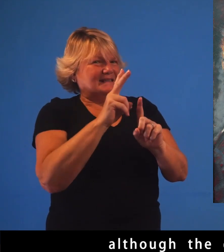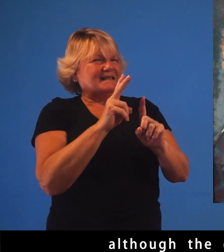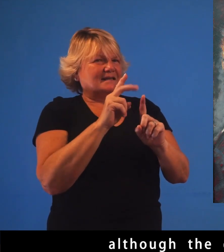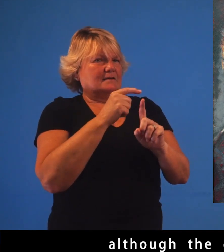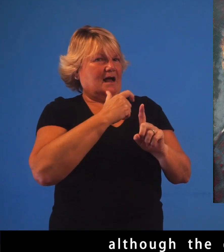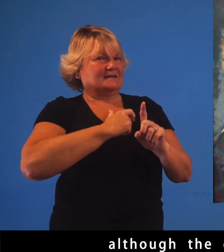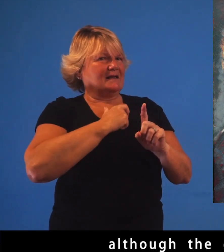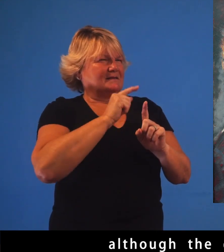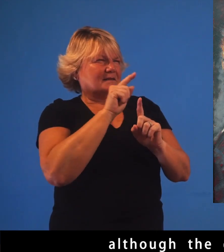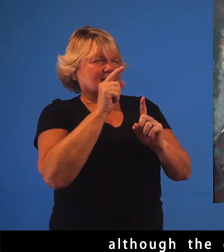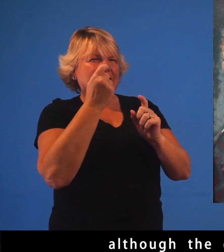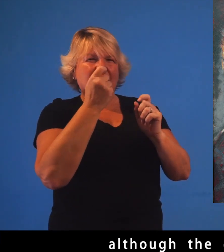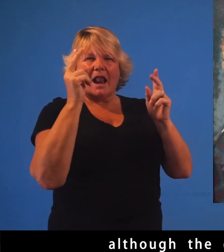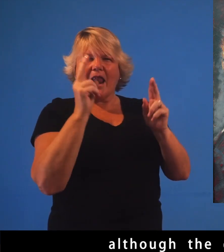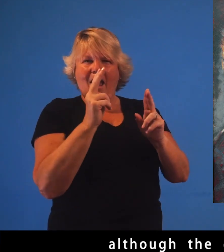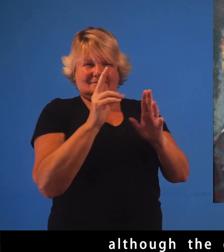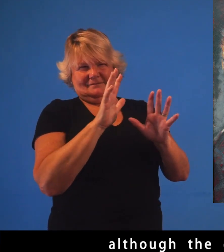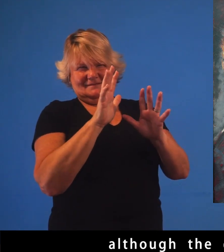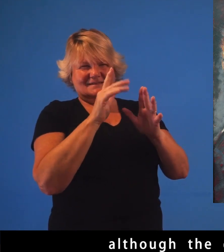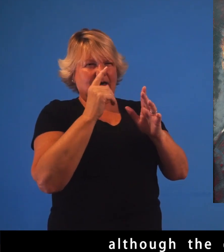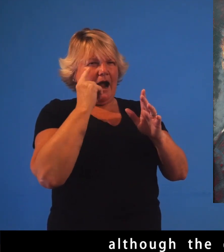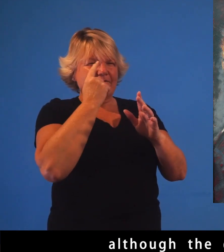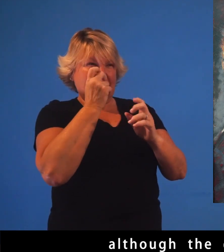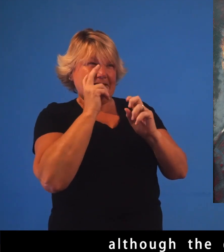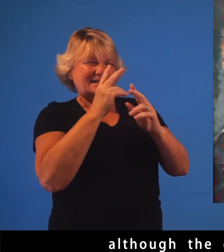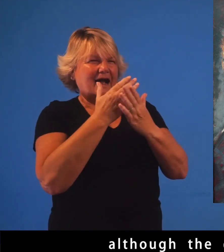although the difference between the identities is less evident.